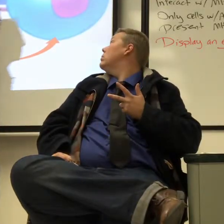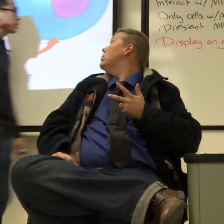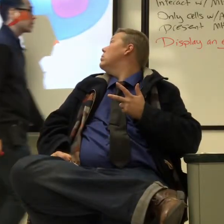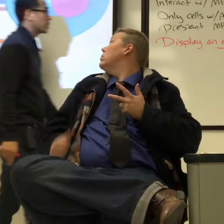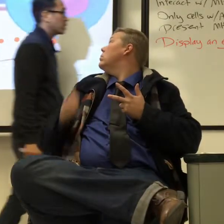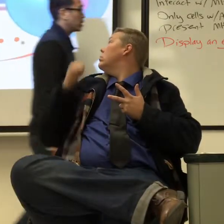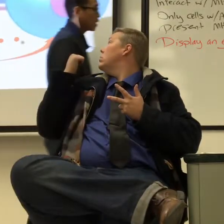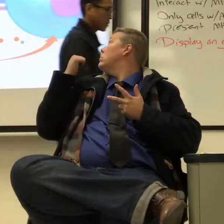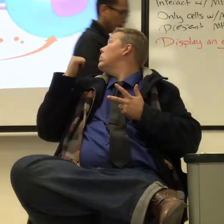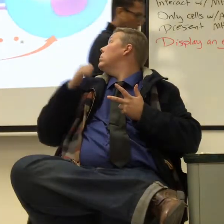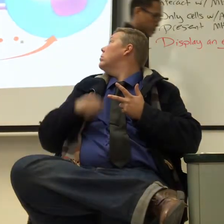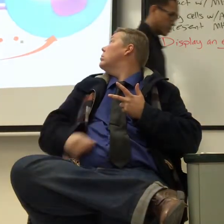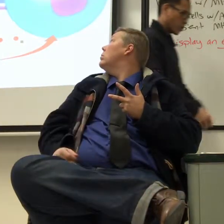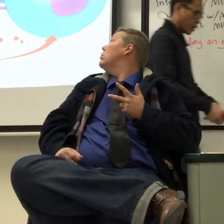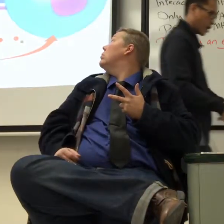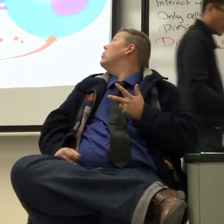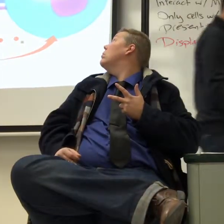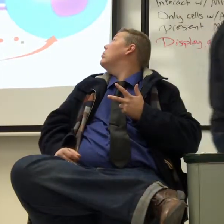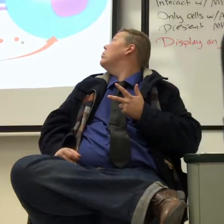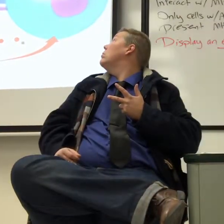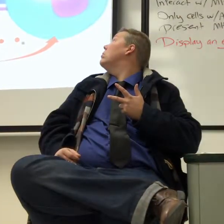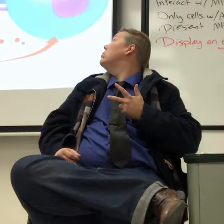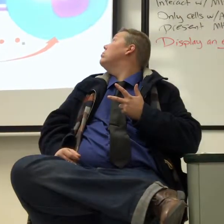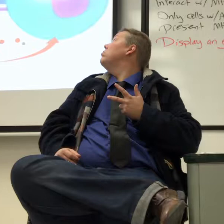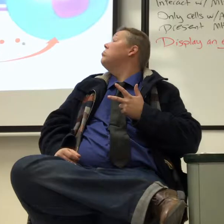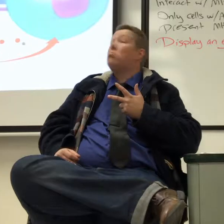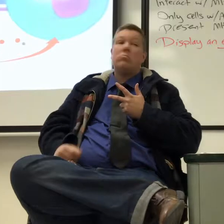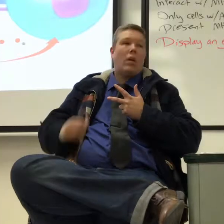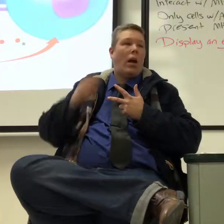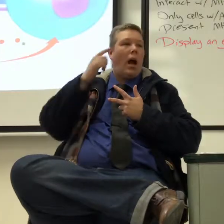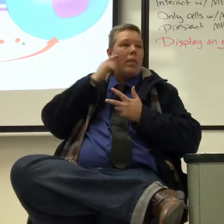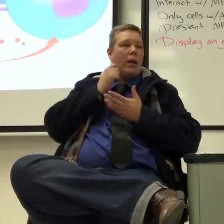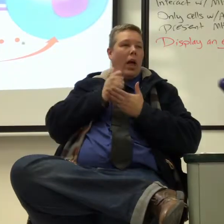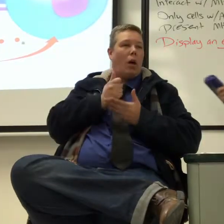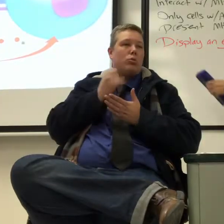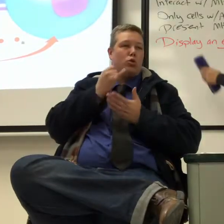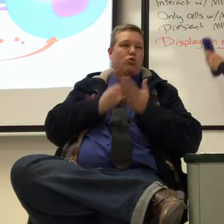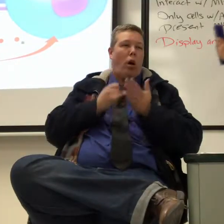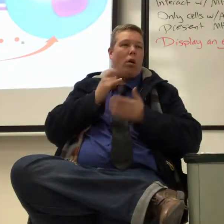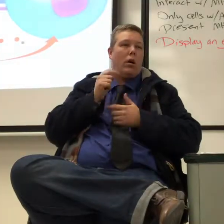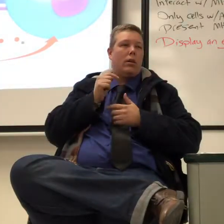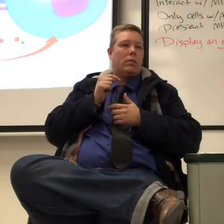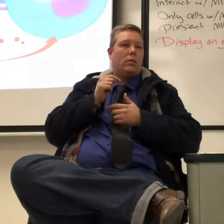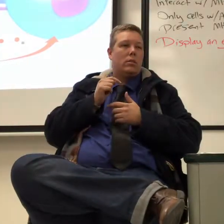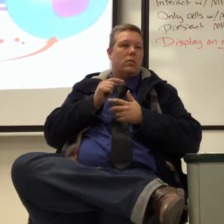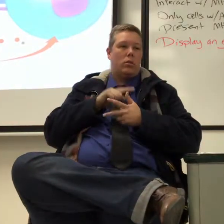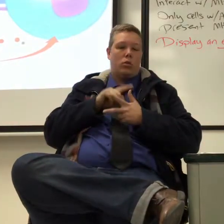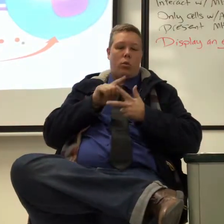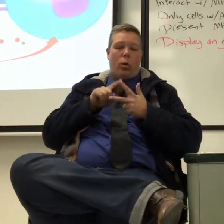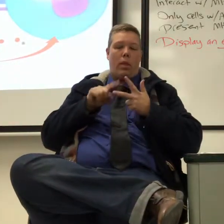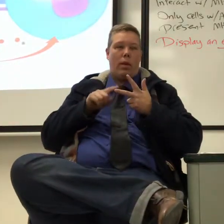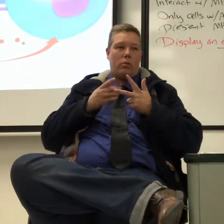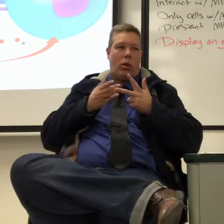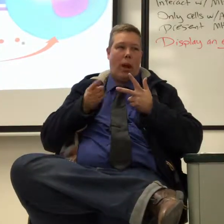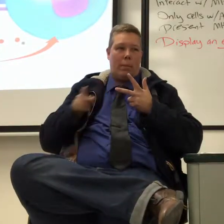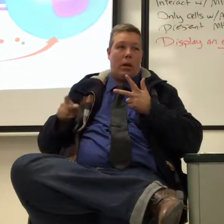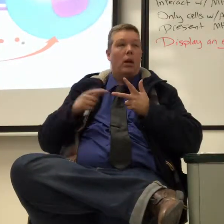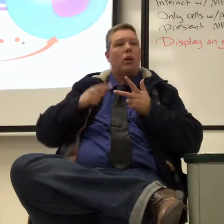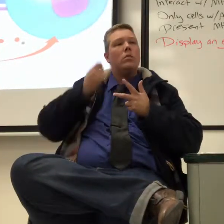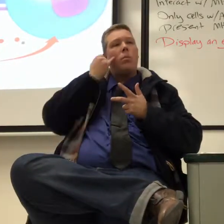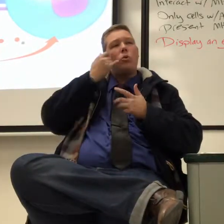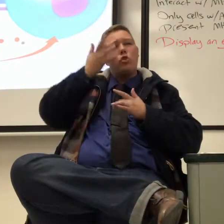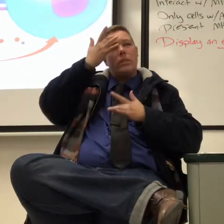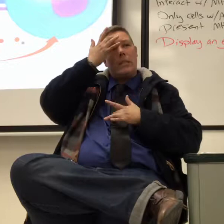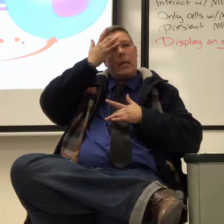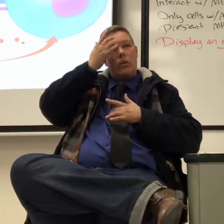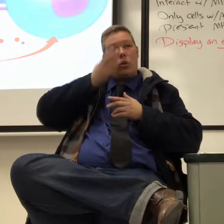outline. I think it helps to draw it out. So what we're doing here is, okay, let's say we're sick. We're